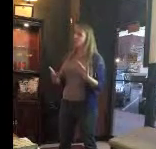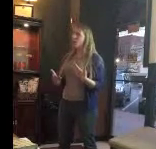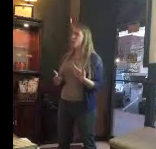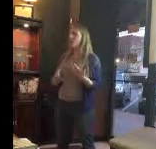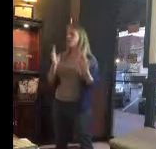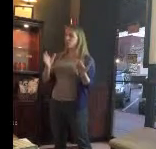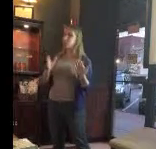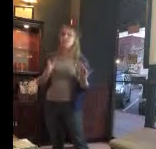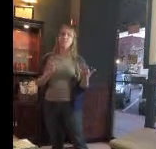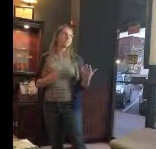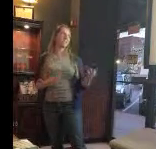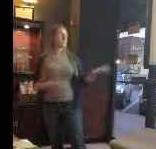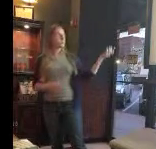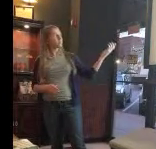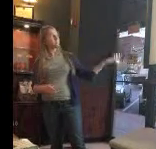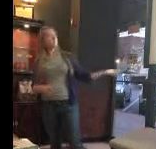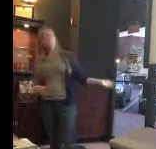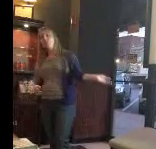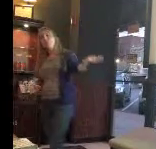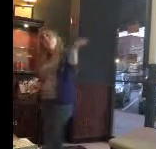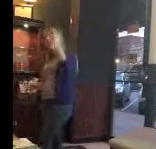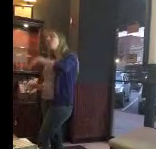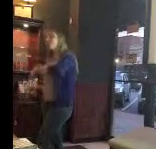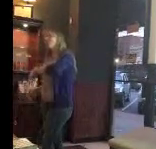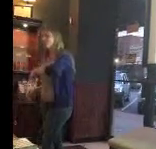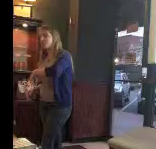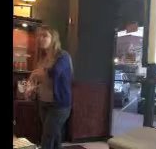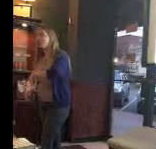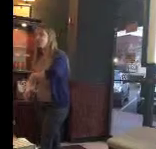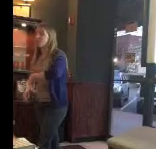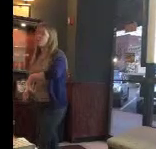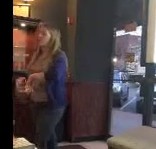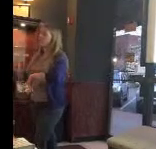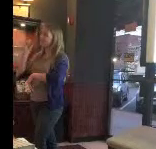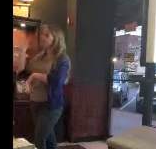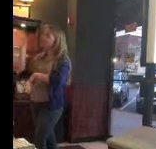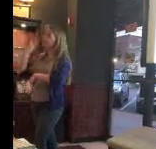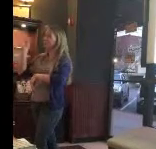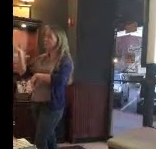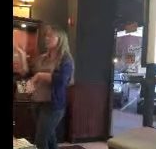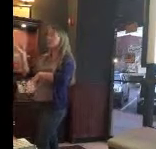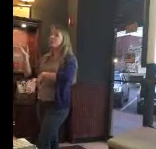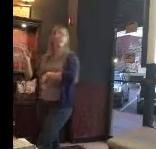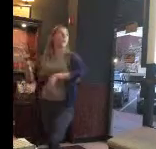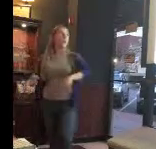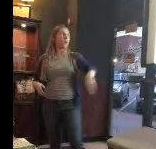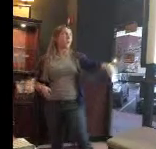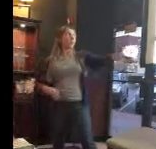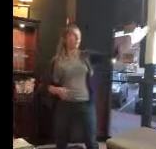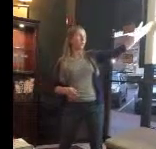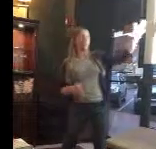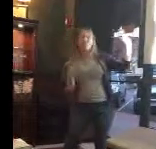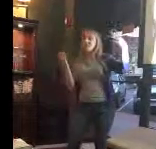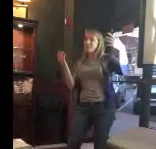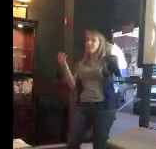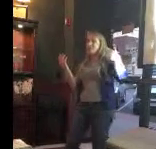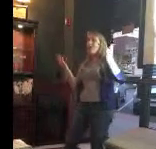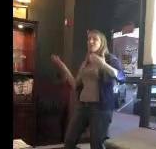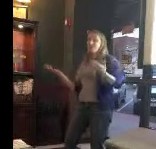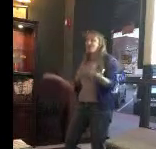with logarithm, so it's not the best thing. So then another option you can do is you can say, okay, well, if a 0 is a problem, why don't we just put a 1 in for all the